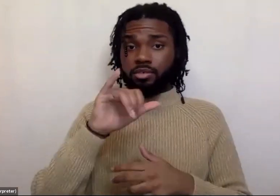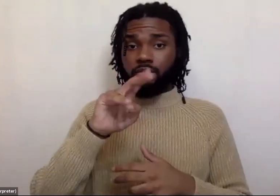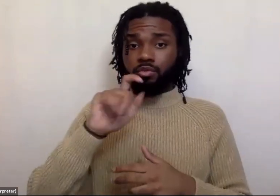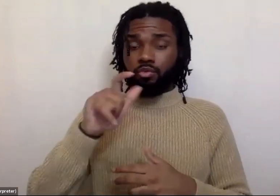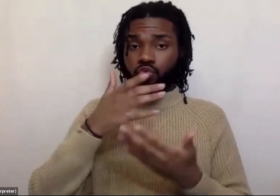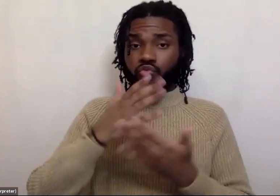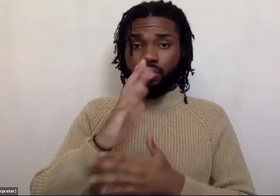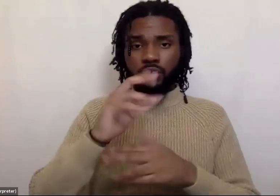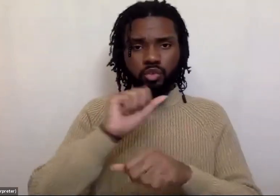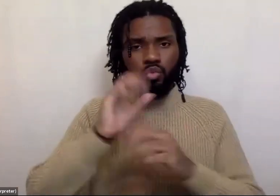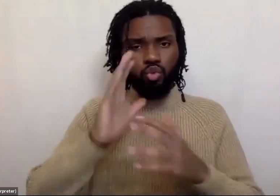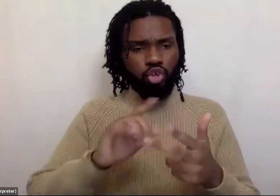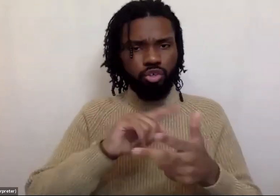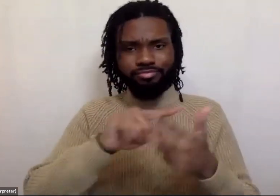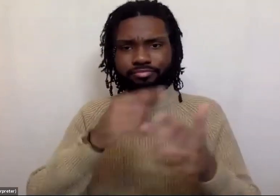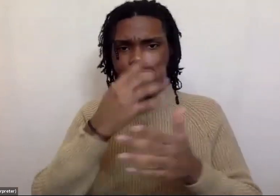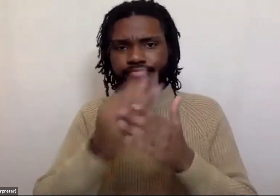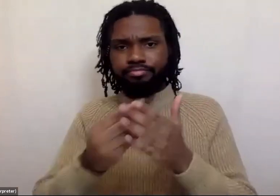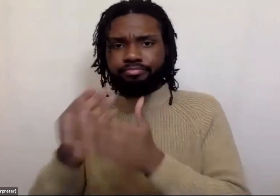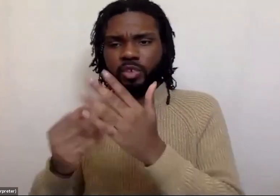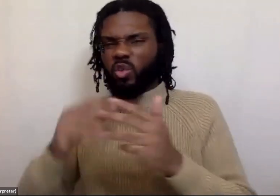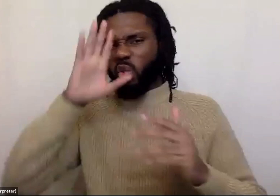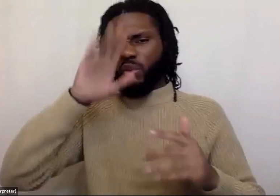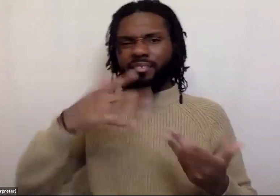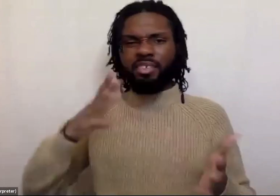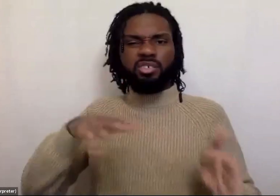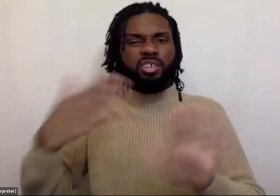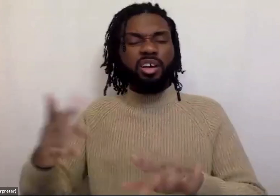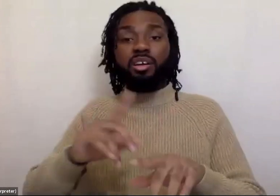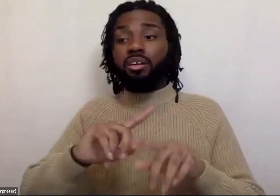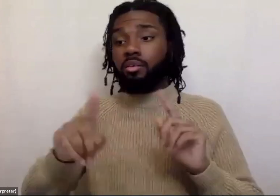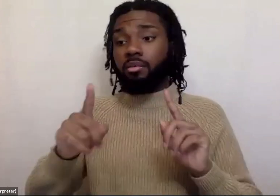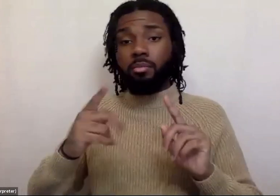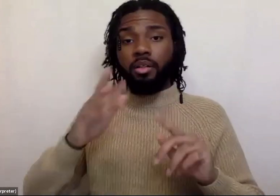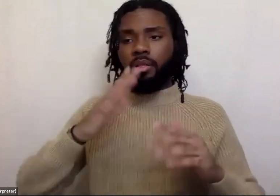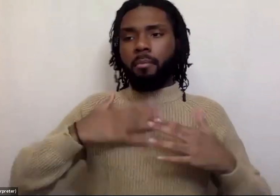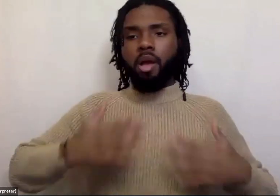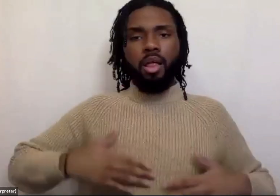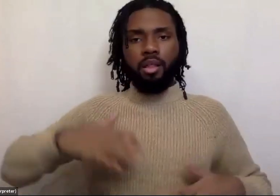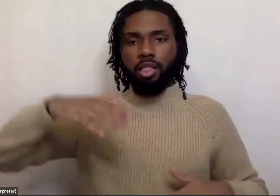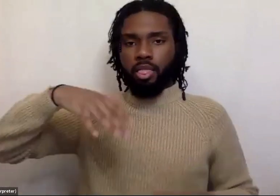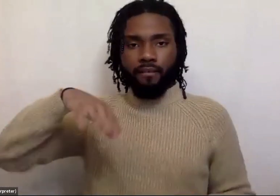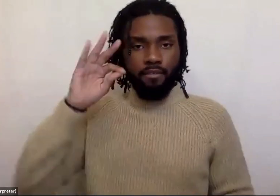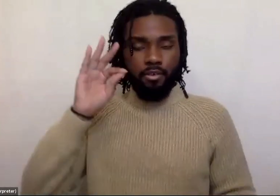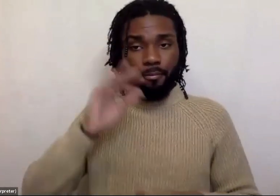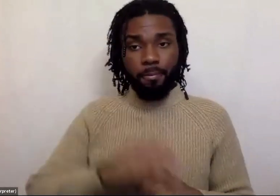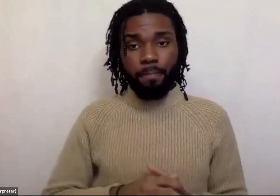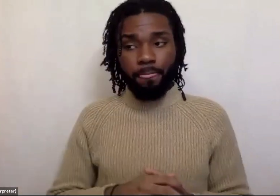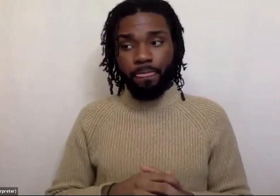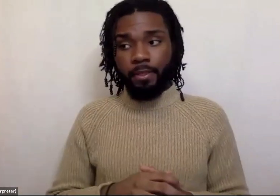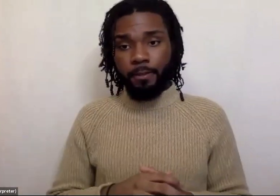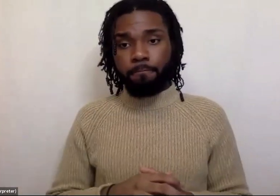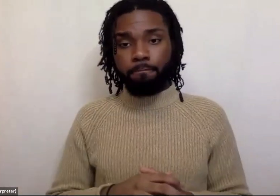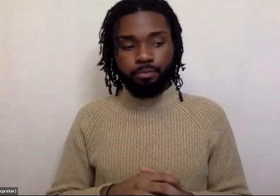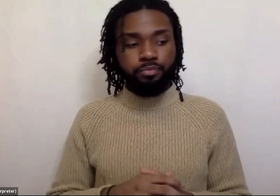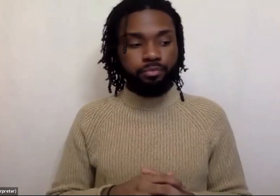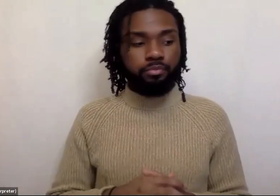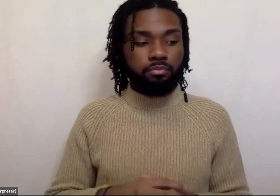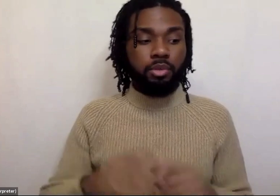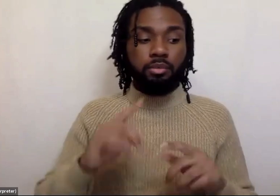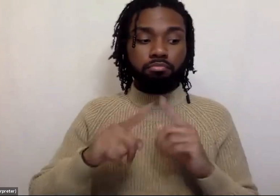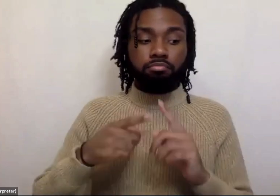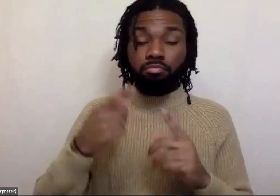dead, Cheney, Goodman, and Schwerner, but their bodies had not yet been found. So at some point, June Johnson,